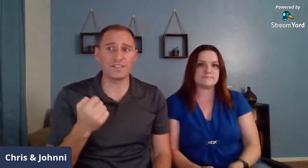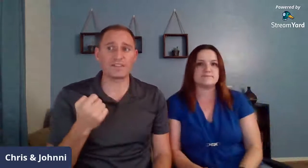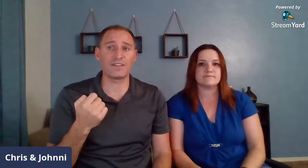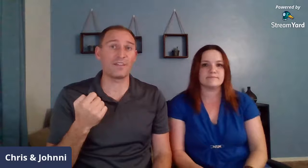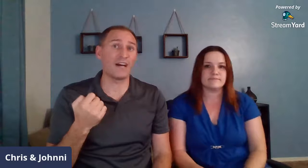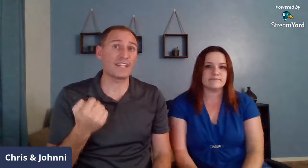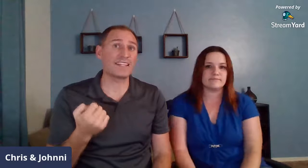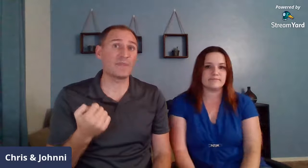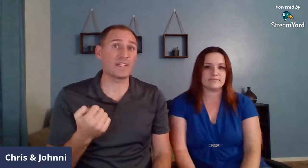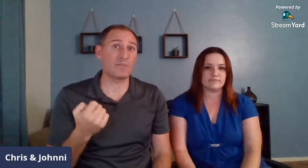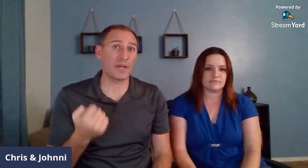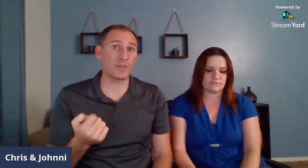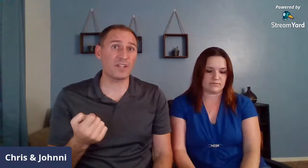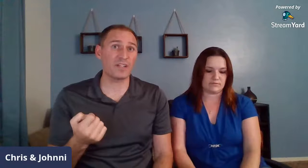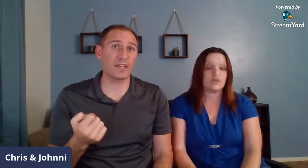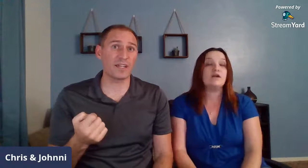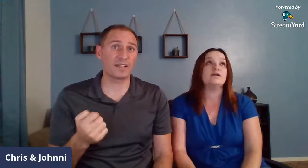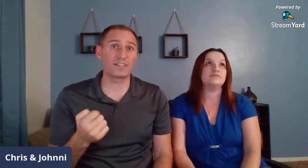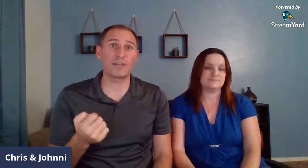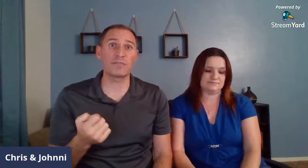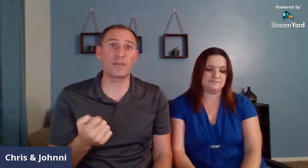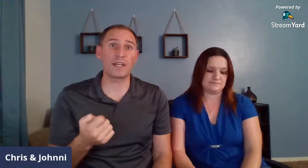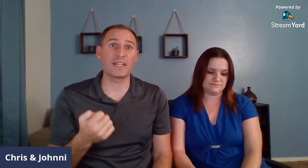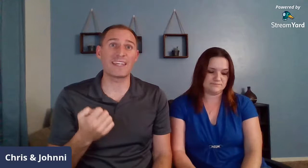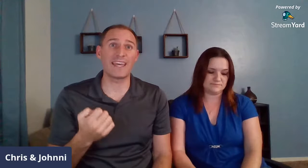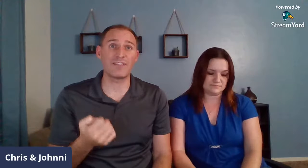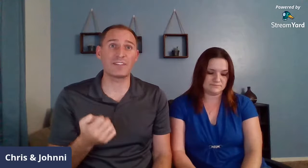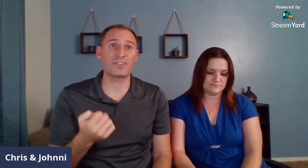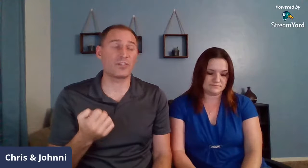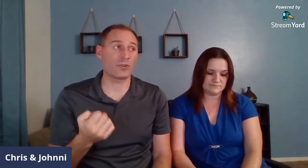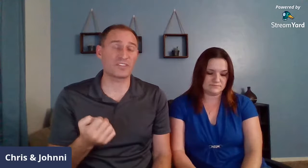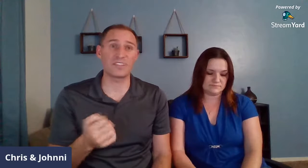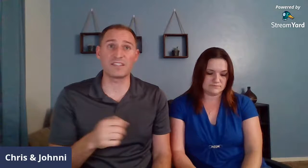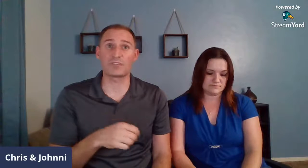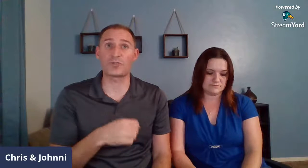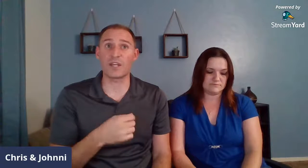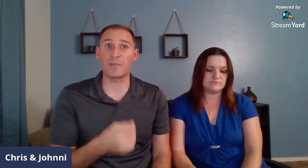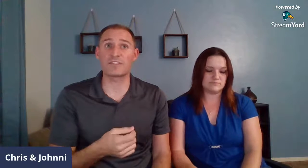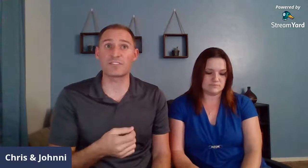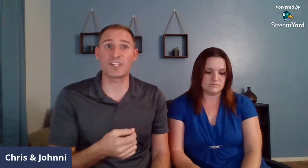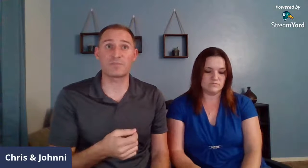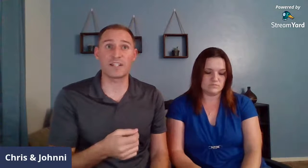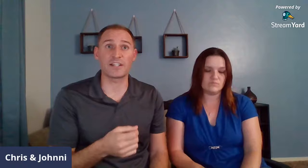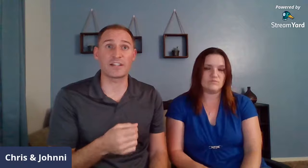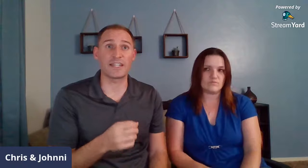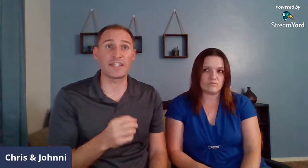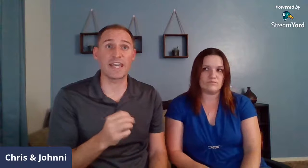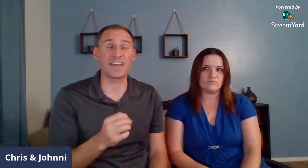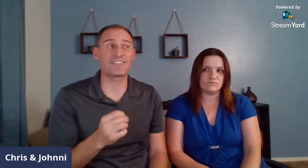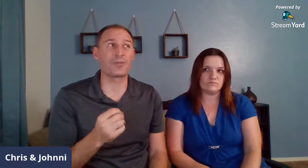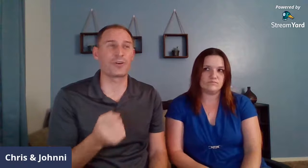is Unlimited Memory, and it's written by Kevin Horsley. He's a grandmaster chess player, and he has the world